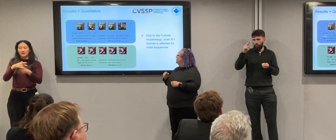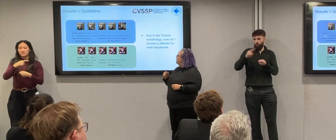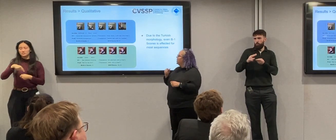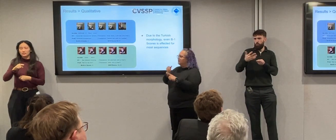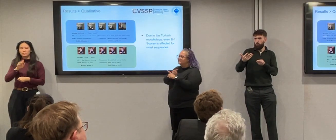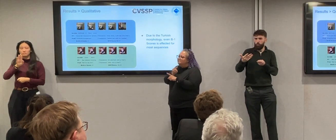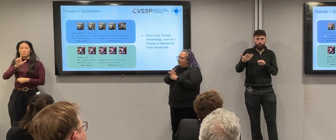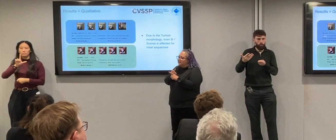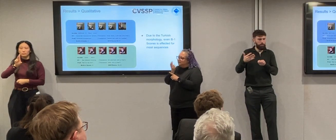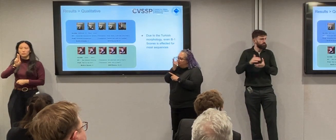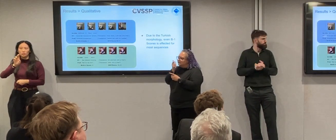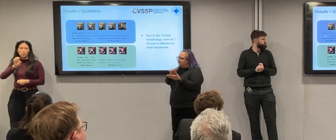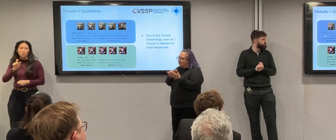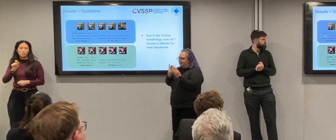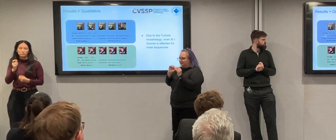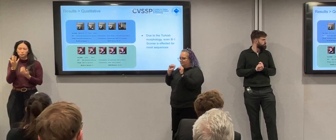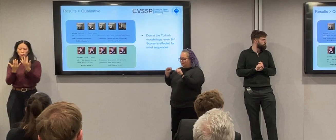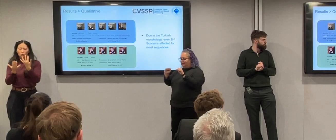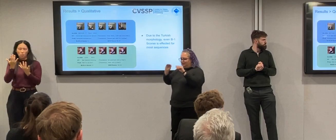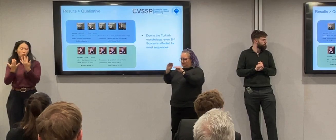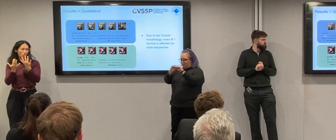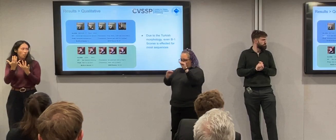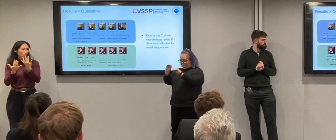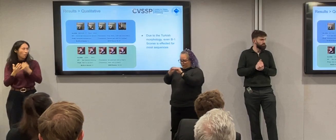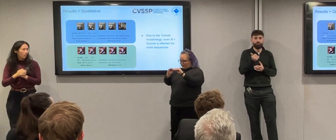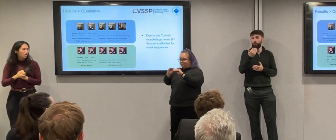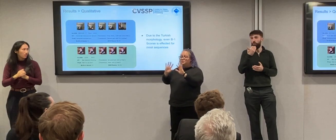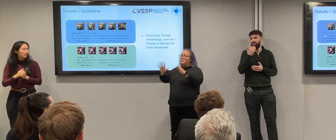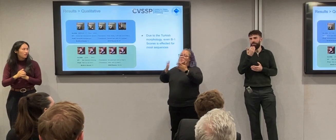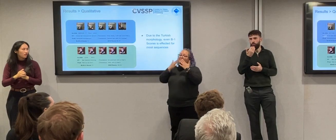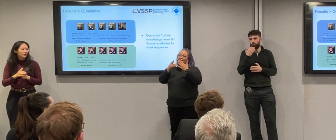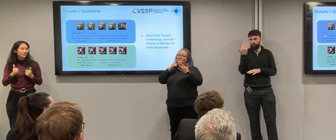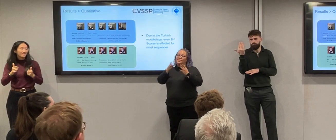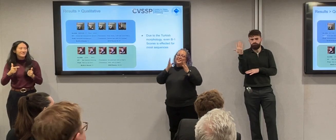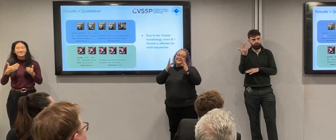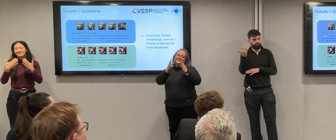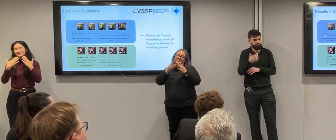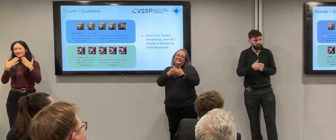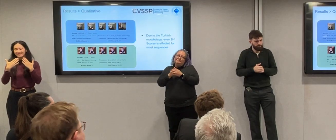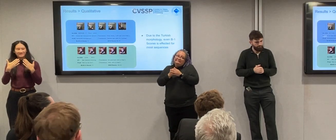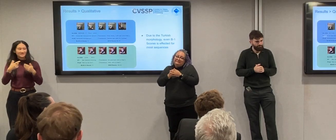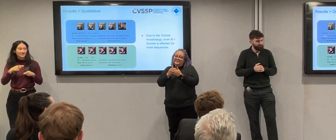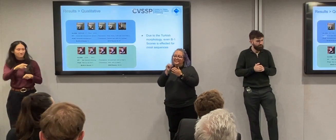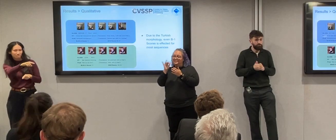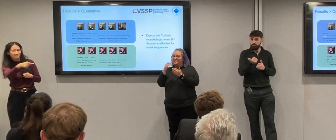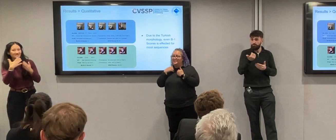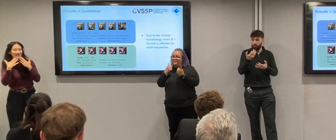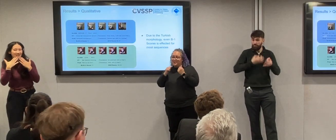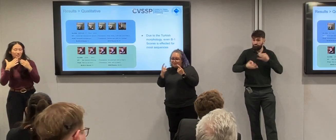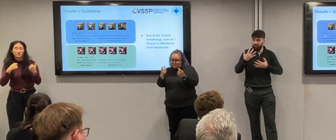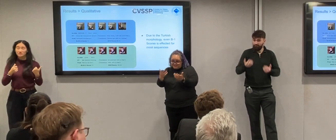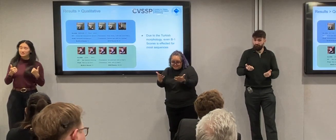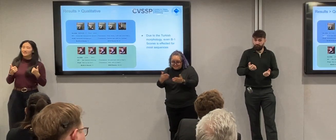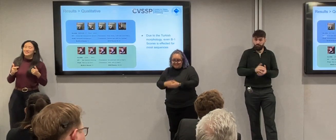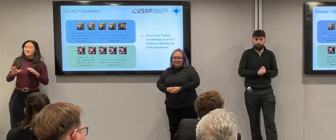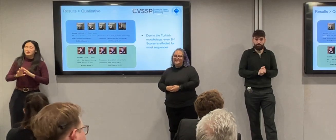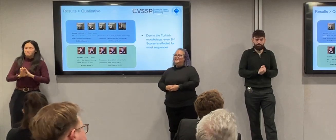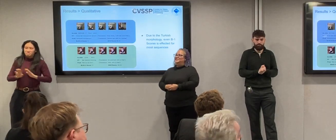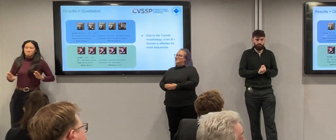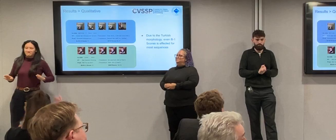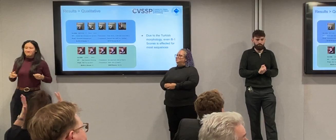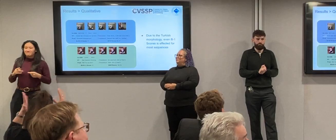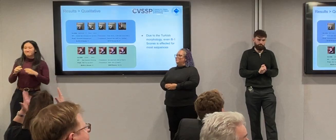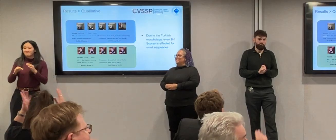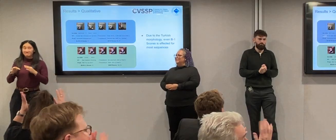from this as well. So thank you for listening. And do you have any questions? Okay.